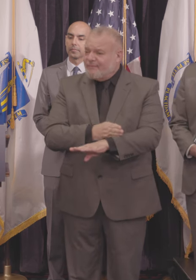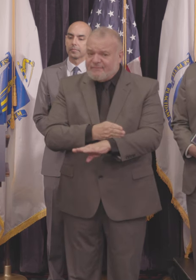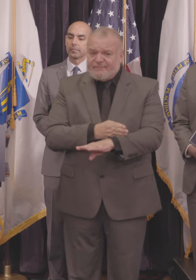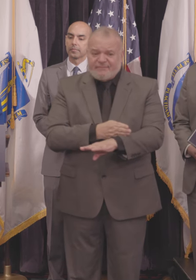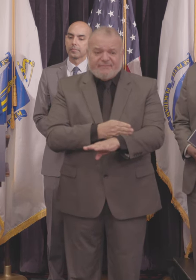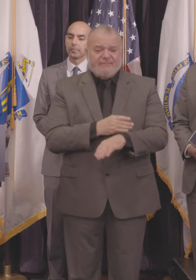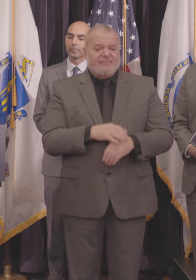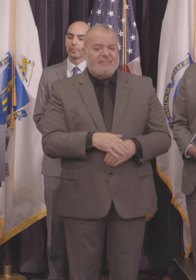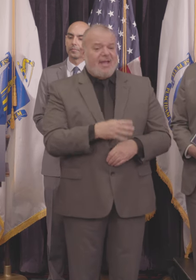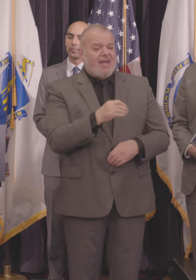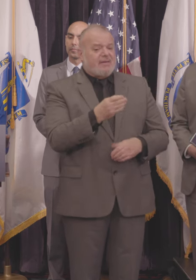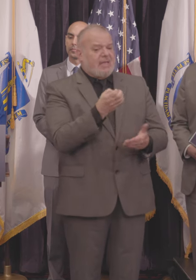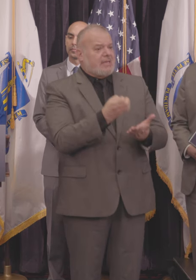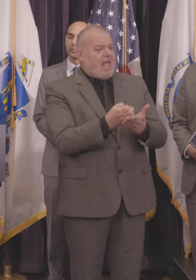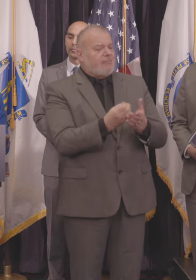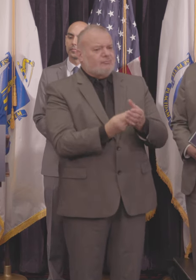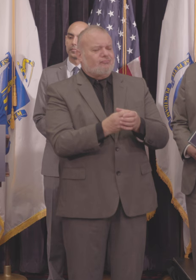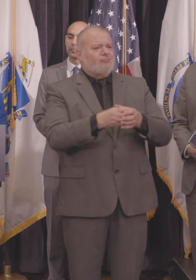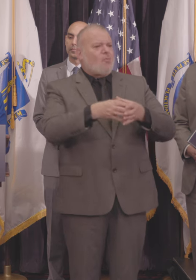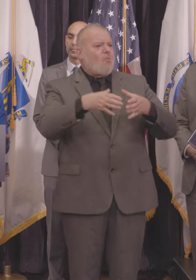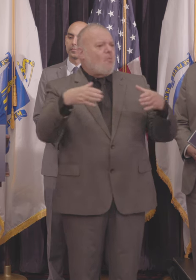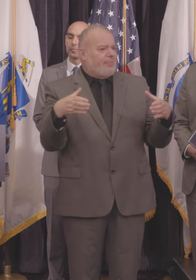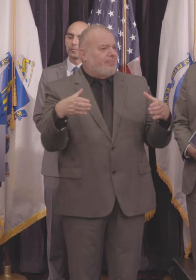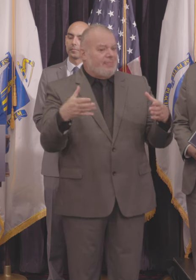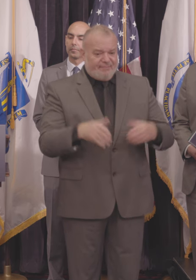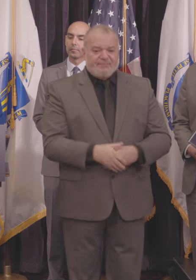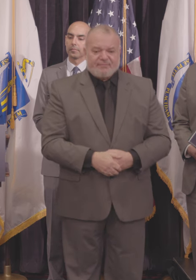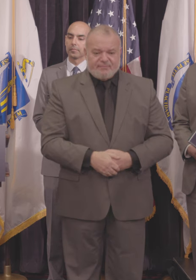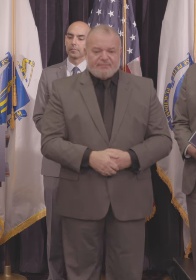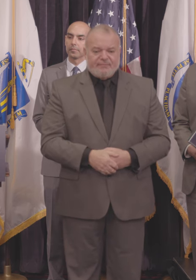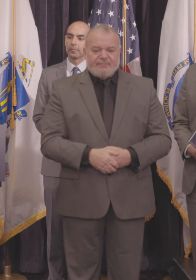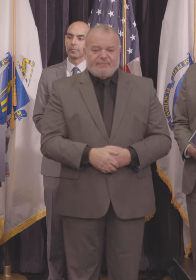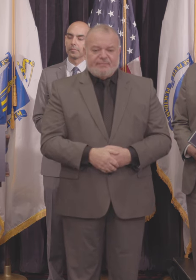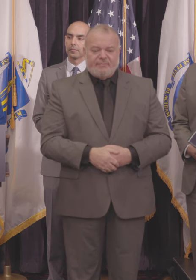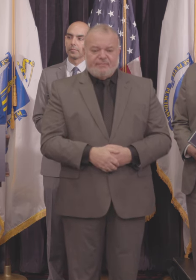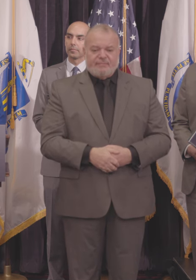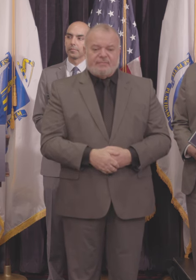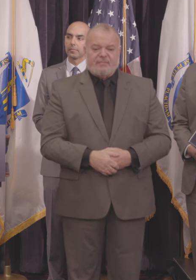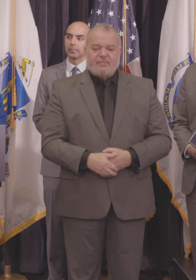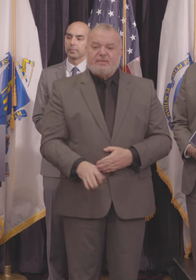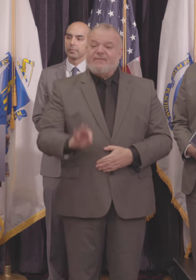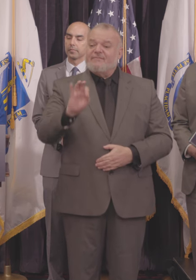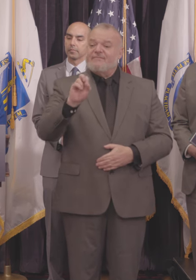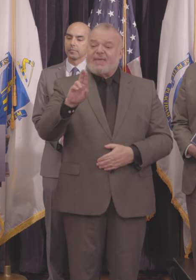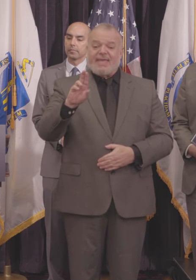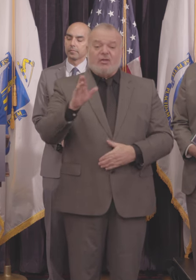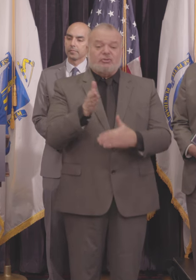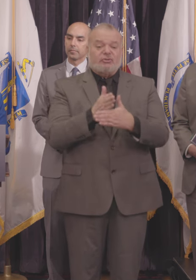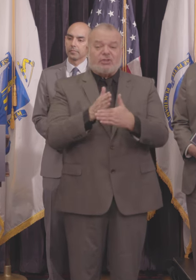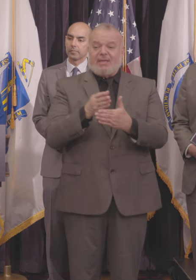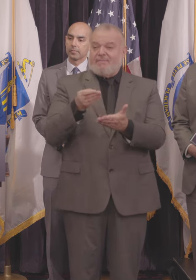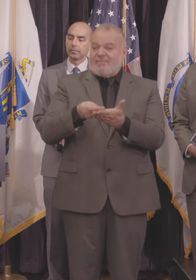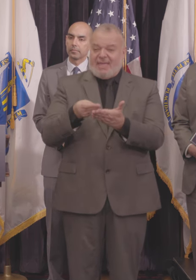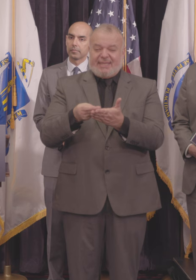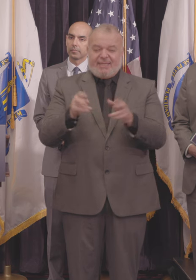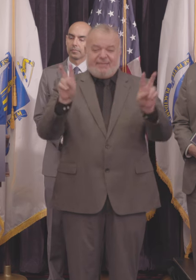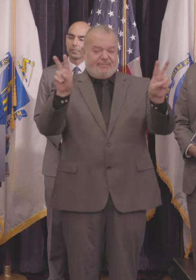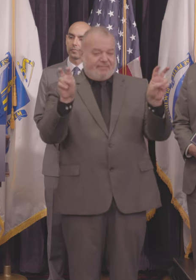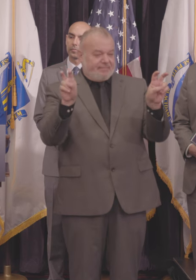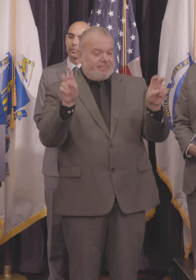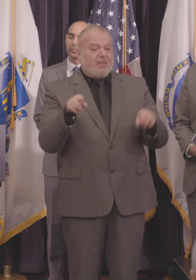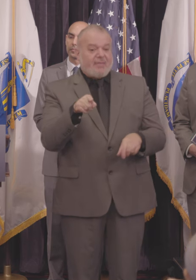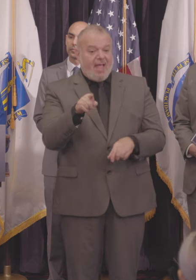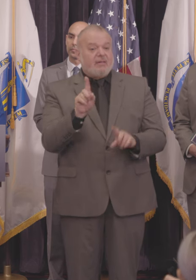we focused fair share funding for maximum impact, both in transportation and in education. It's also why